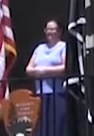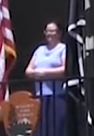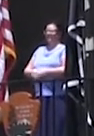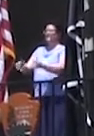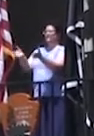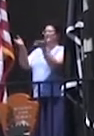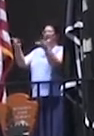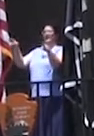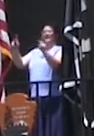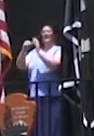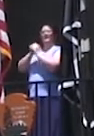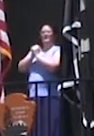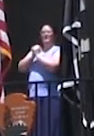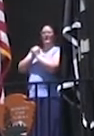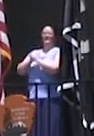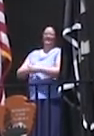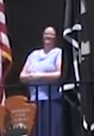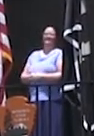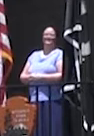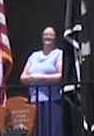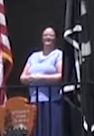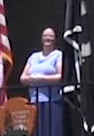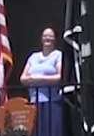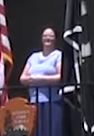Let us pray.